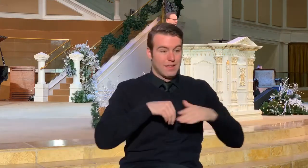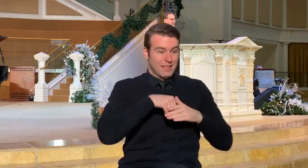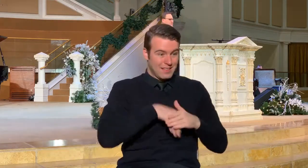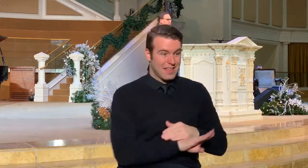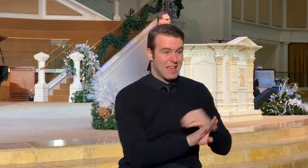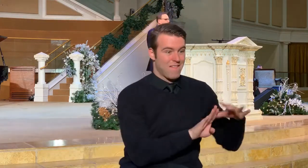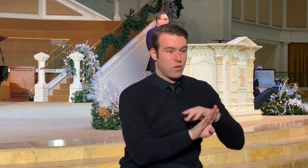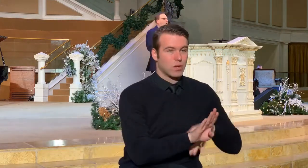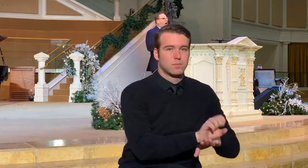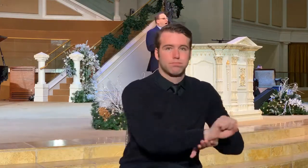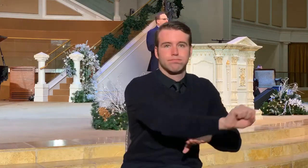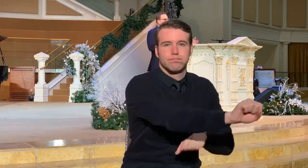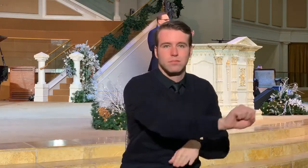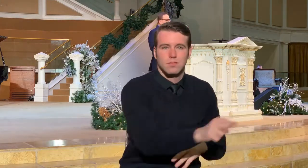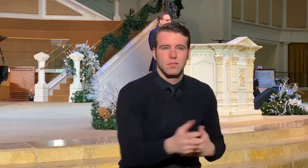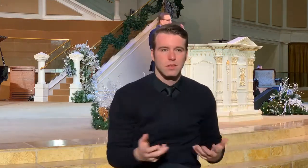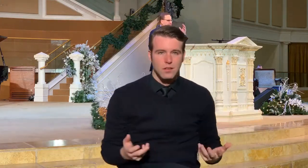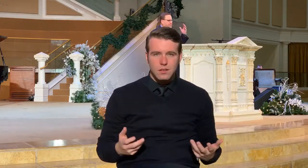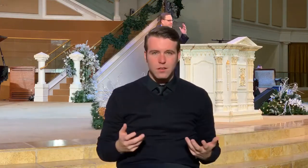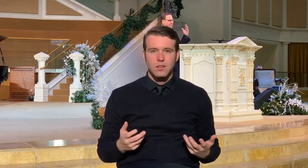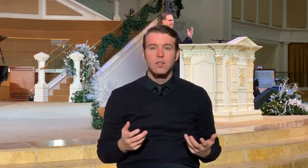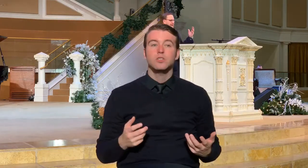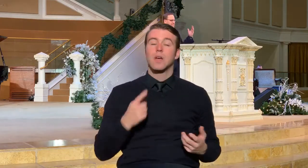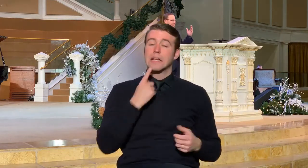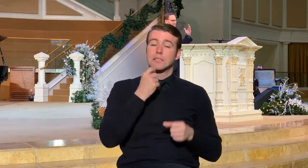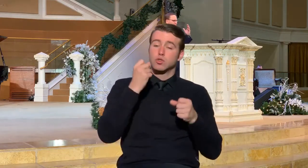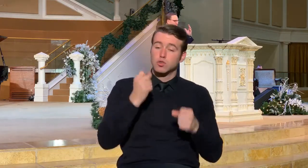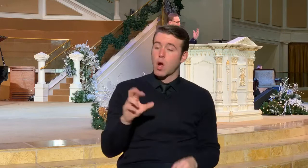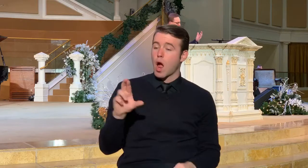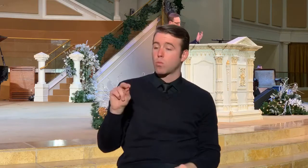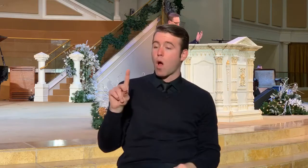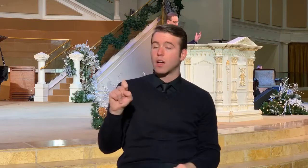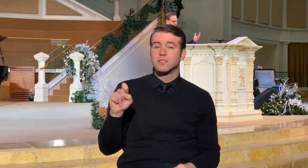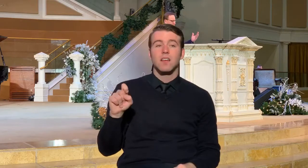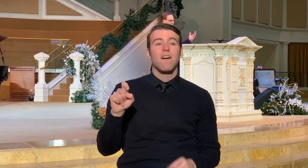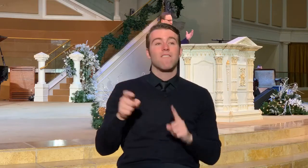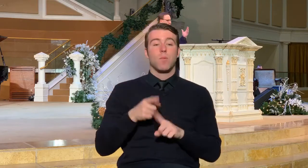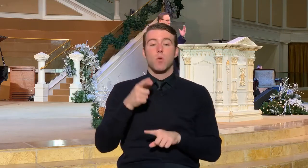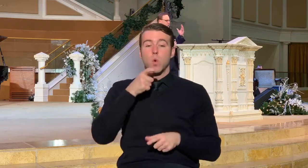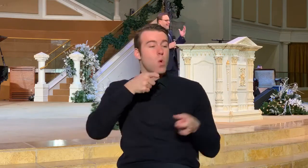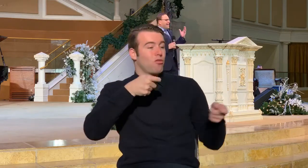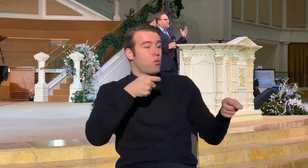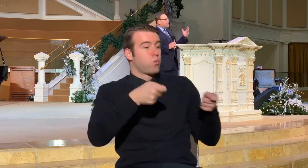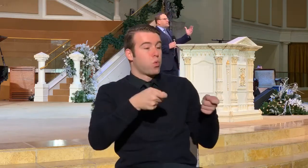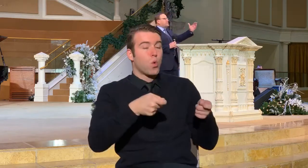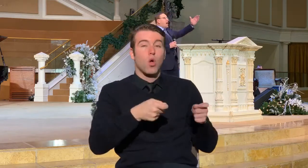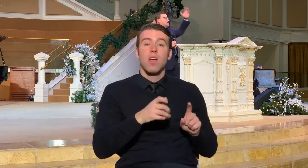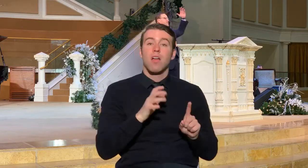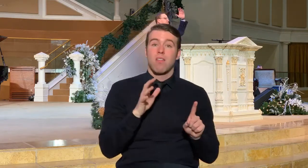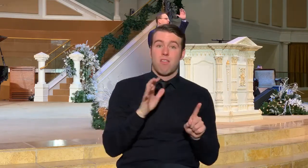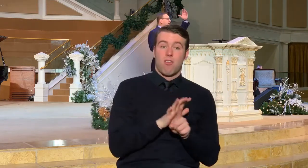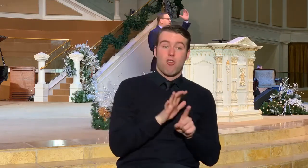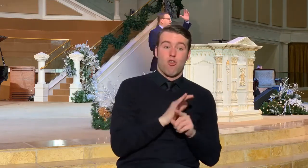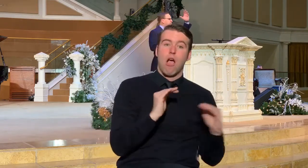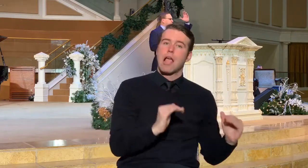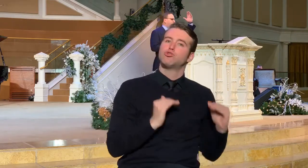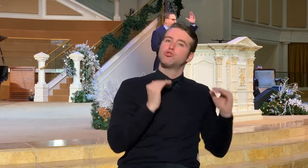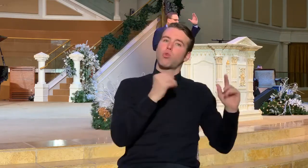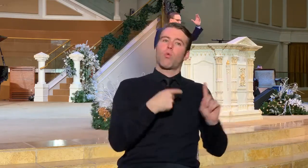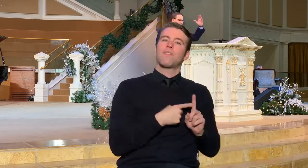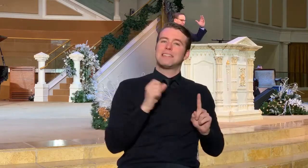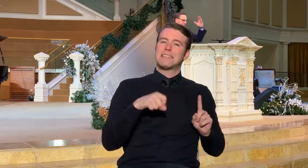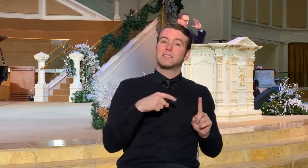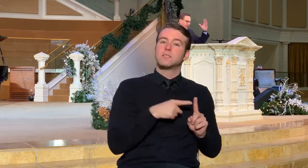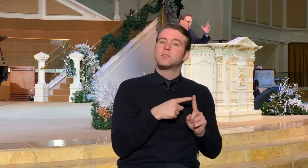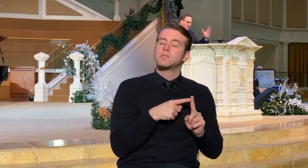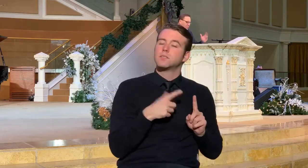Bible says, strong rods from the scepters of them that bear rule. Her stature was exalted. She was a